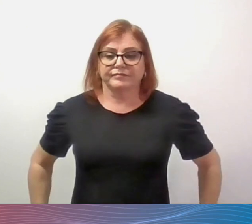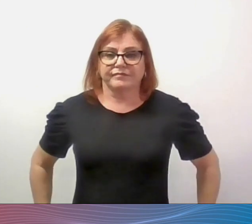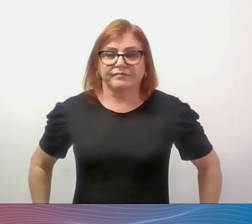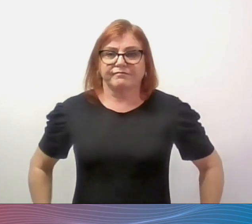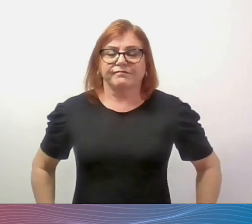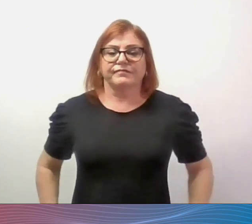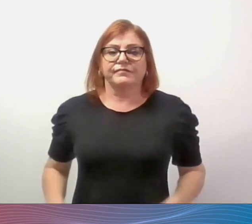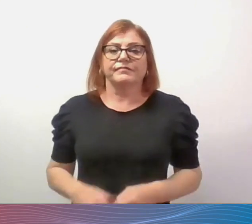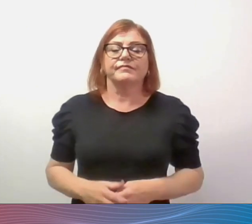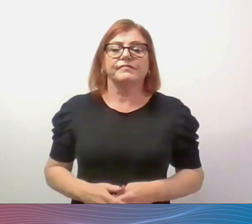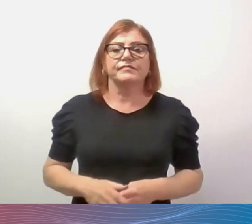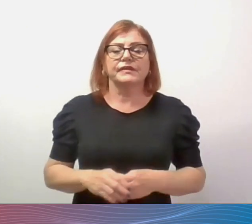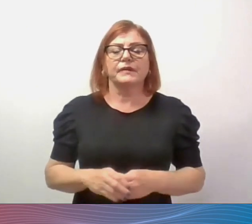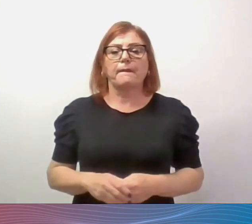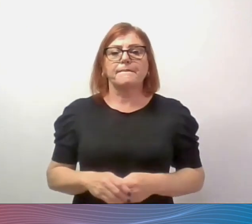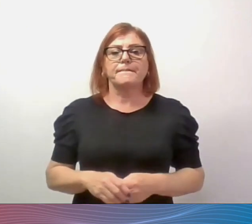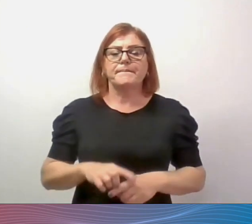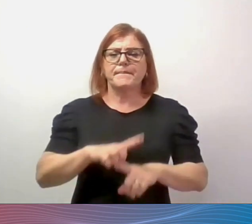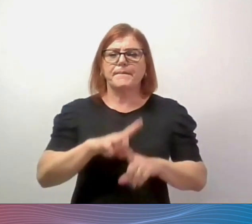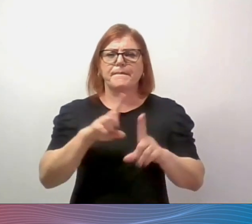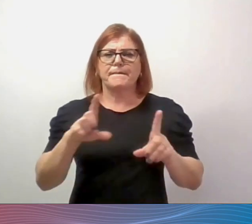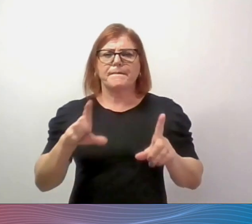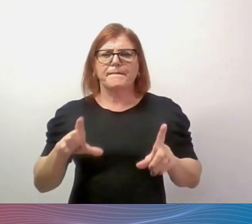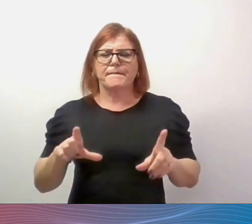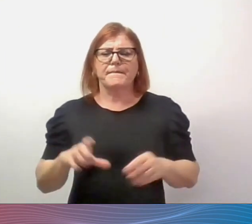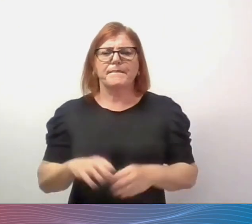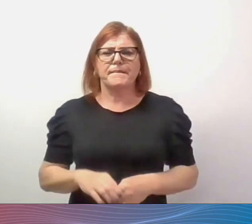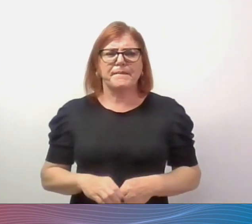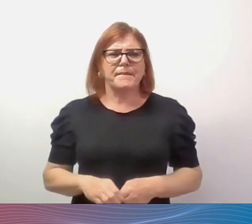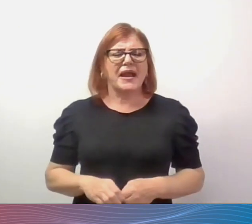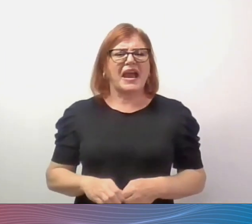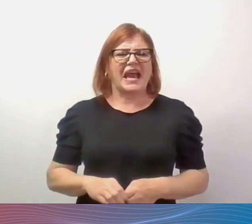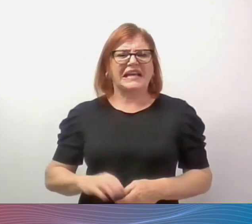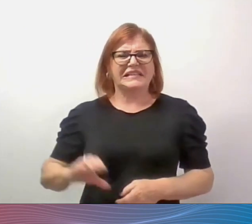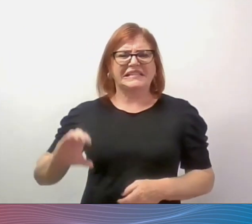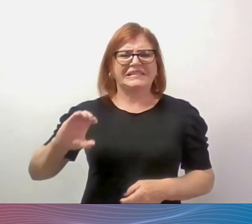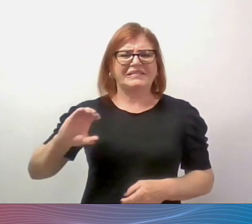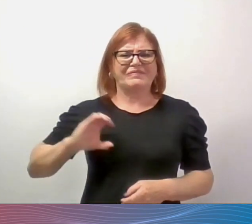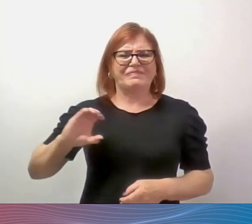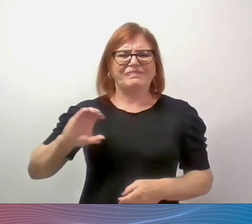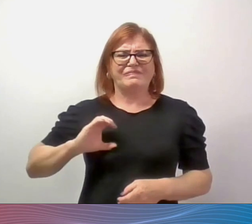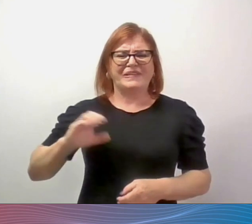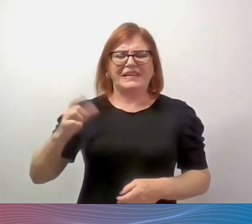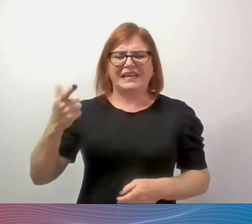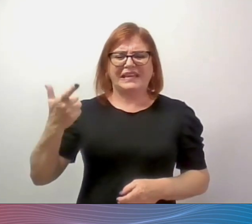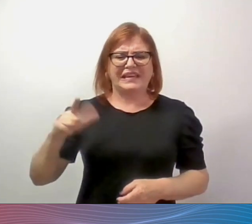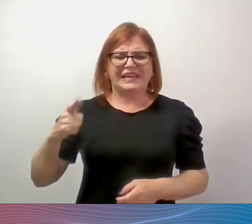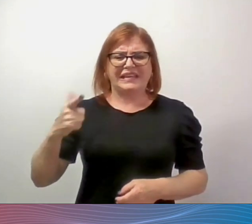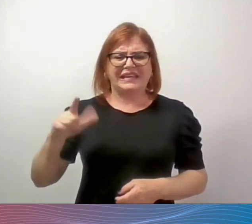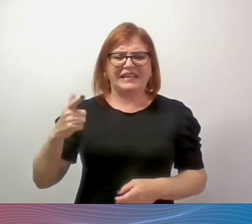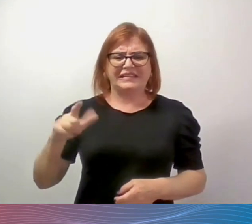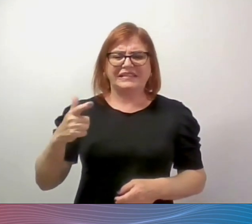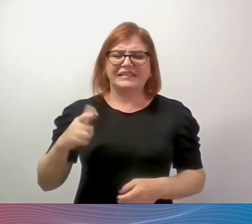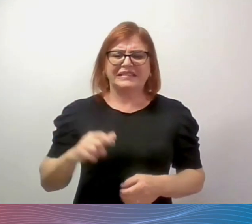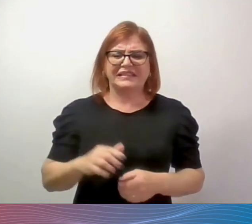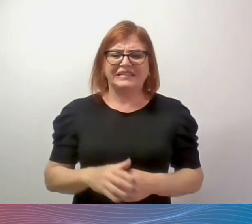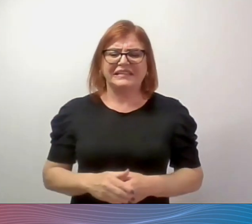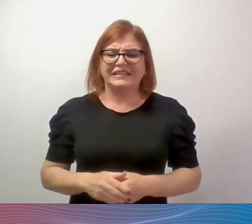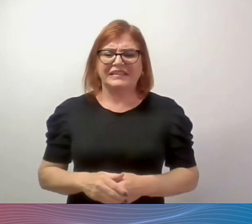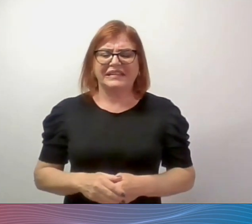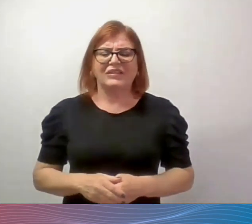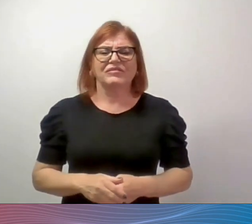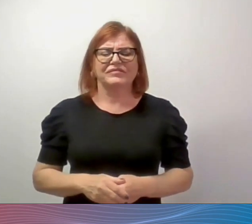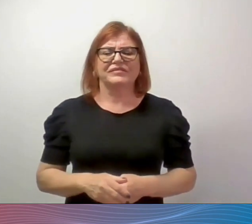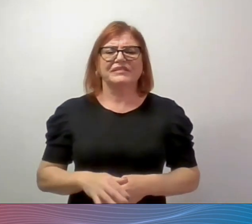de impurezas e cobiça nem sequer se nomeia entre vós como convém. But fornication and